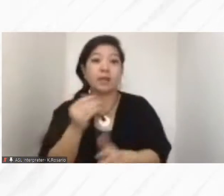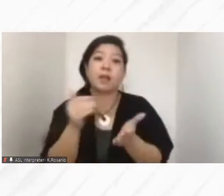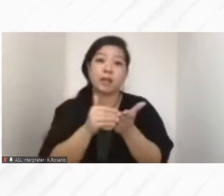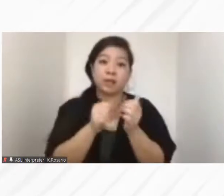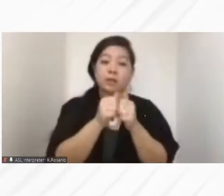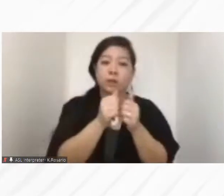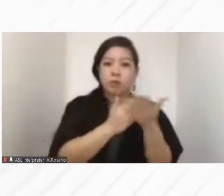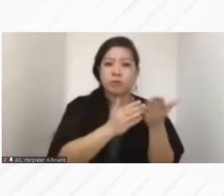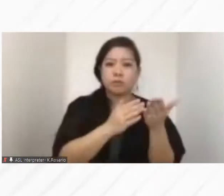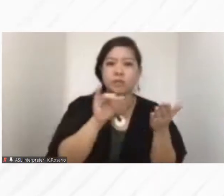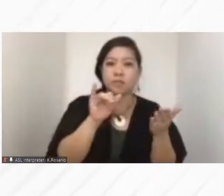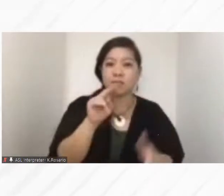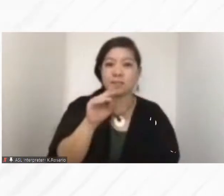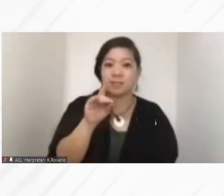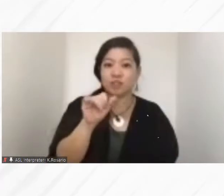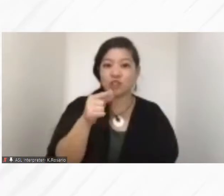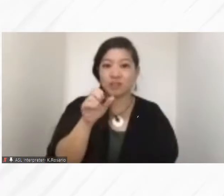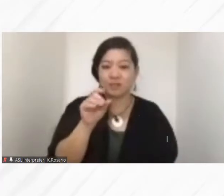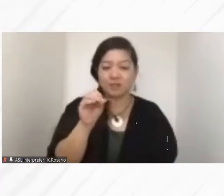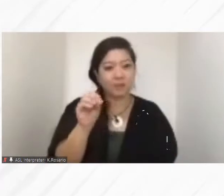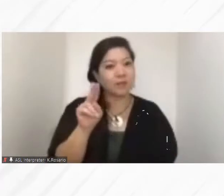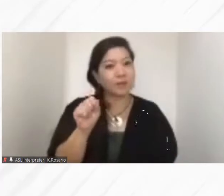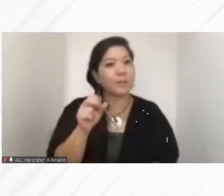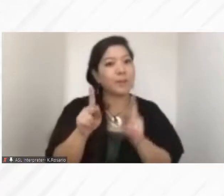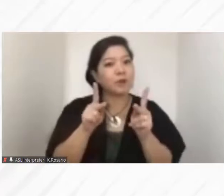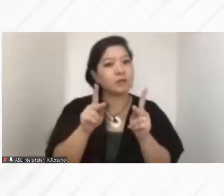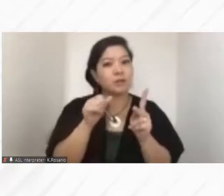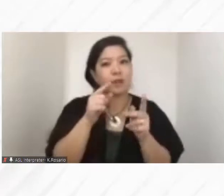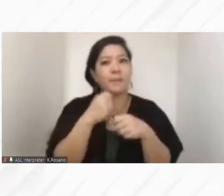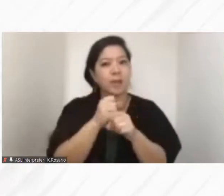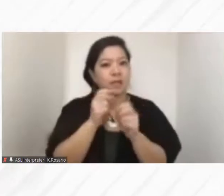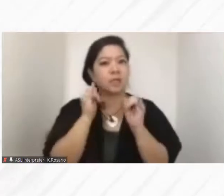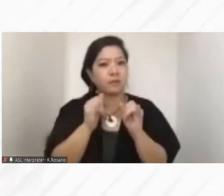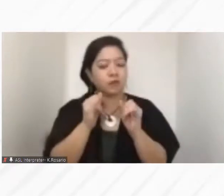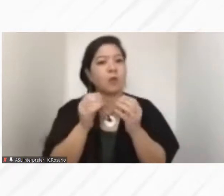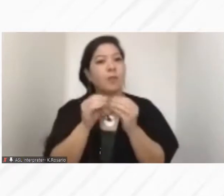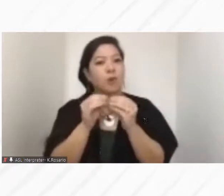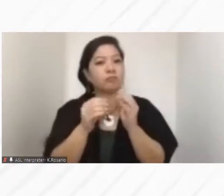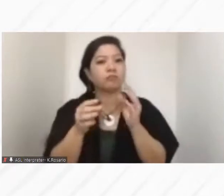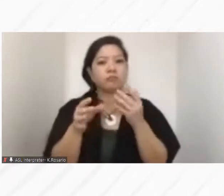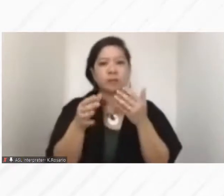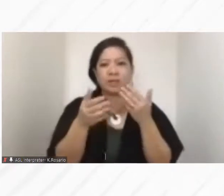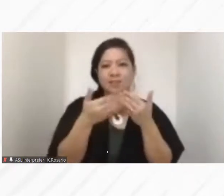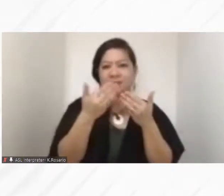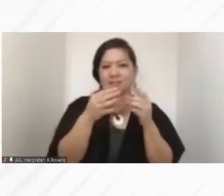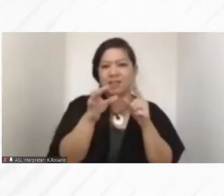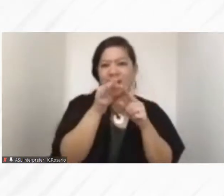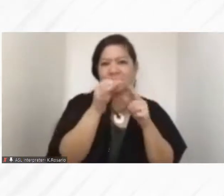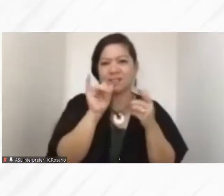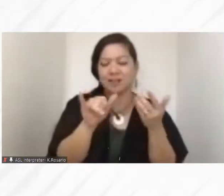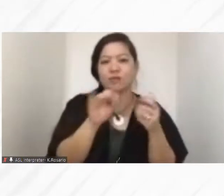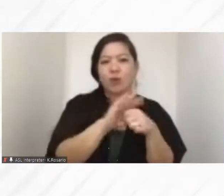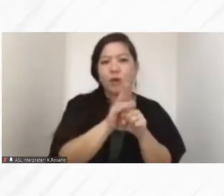persons. So the social determinants, they make individuals more susceptible to infection with COVID-19, while the